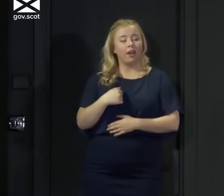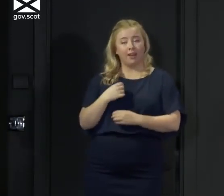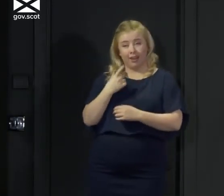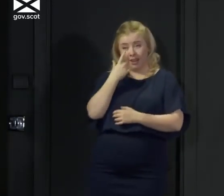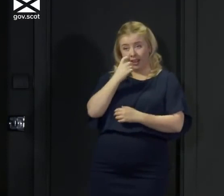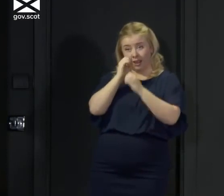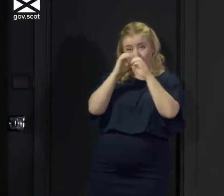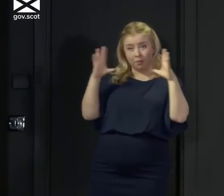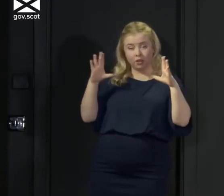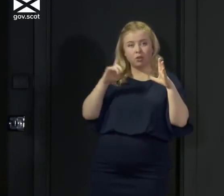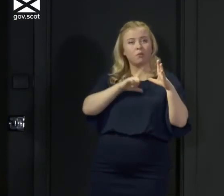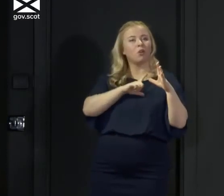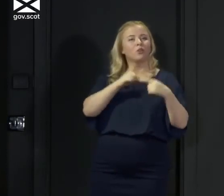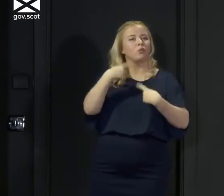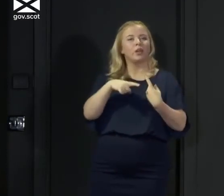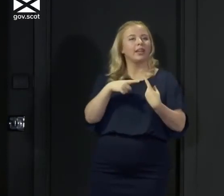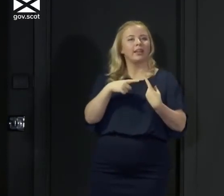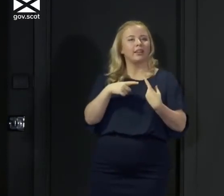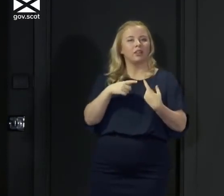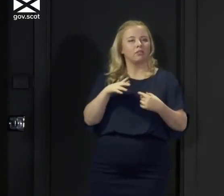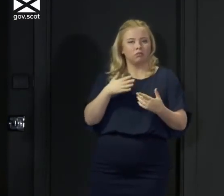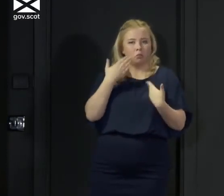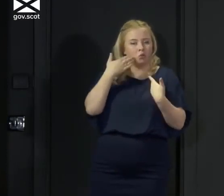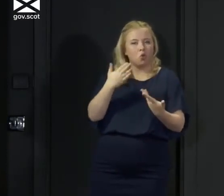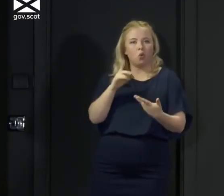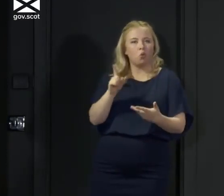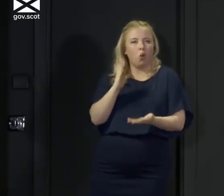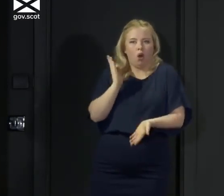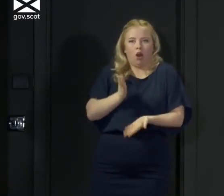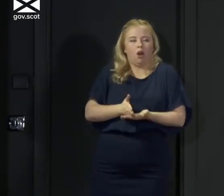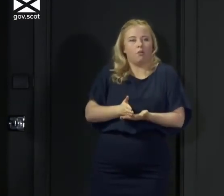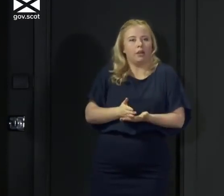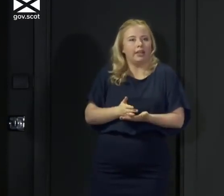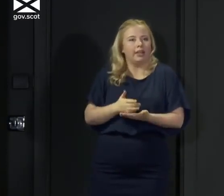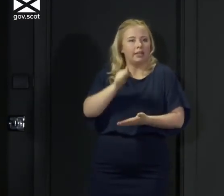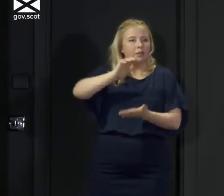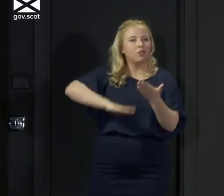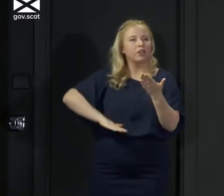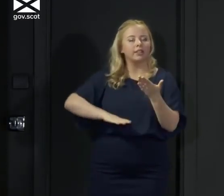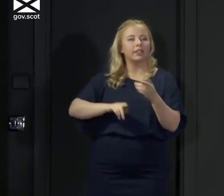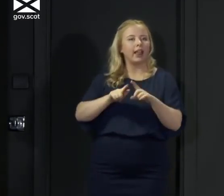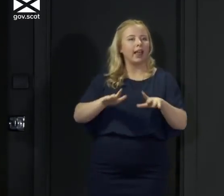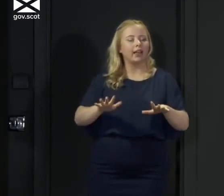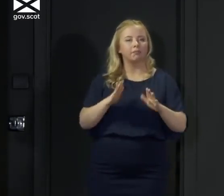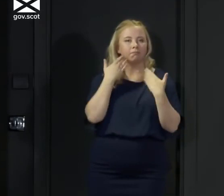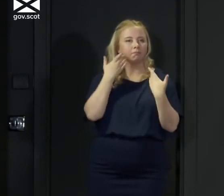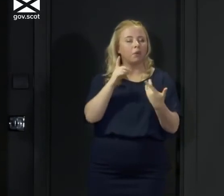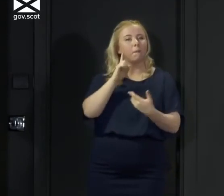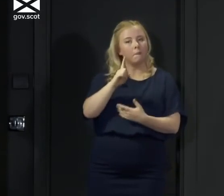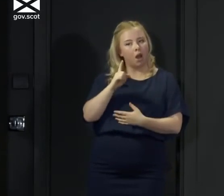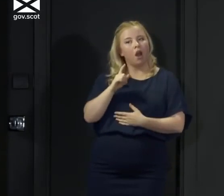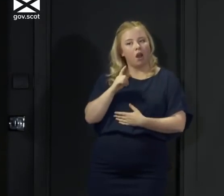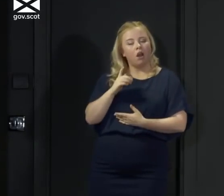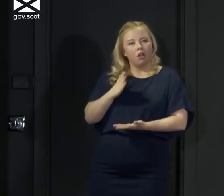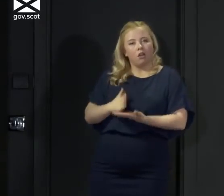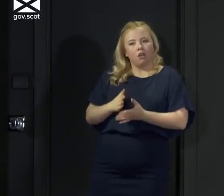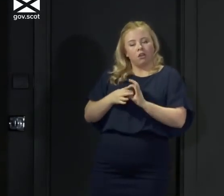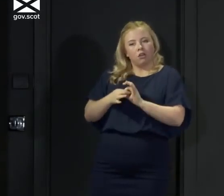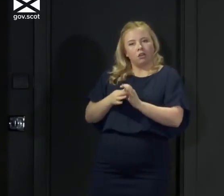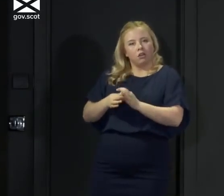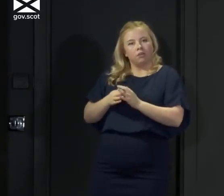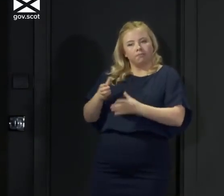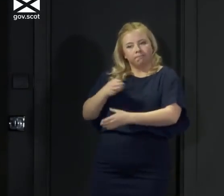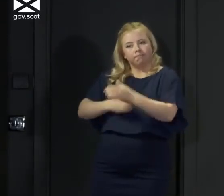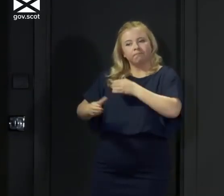those of us who are not in this category don't know directly what it's like, but we are not forgetting about you, and we want to get to a better position for